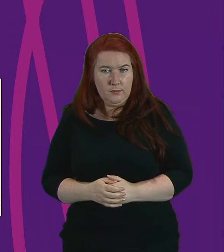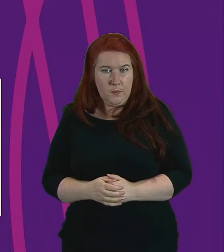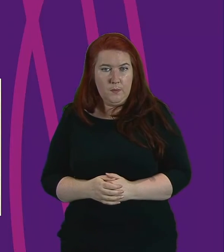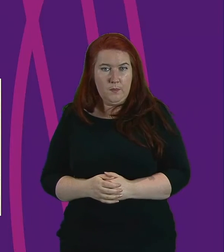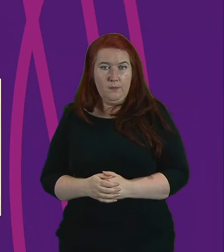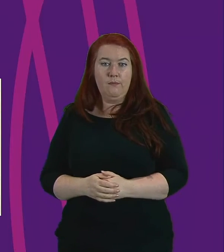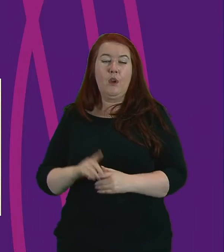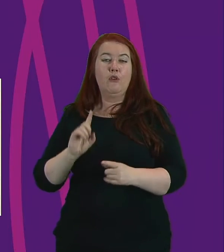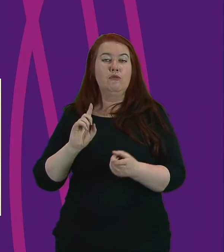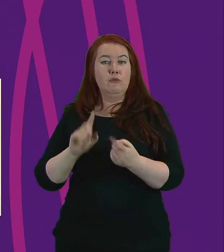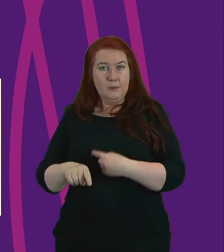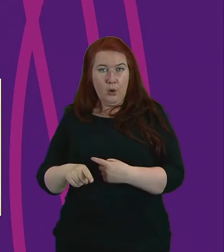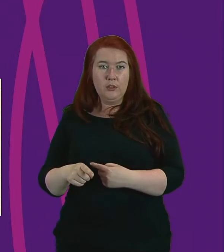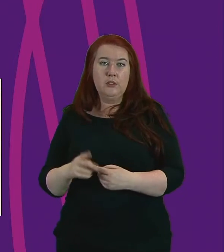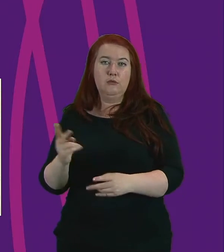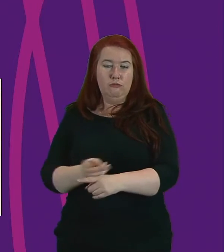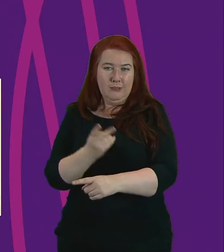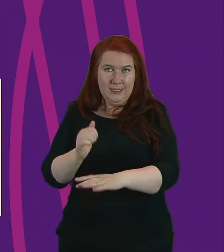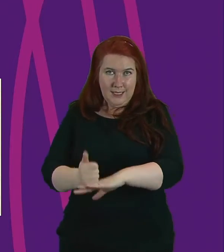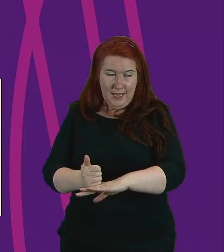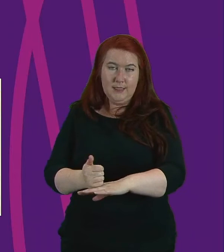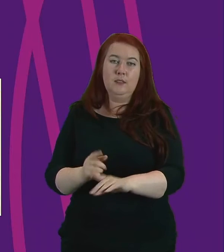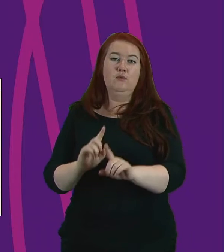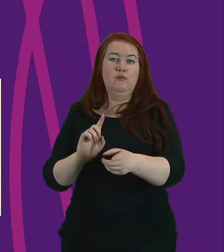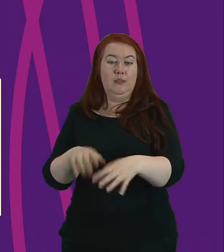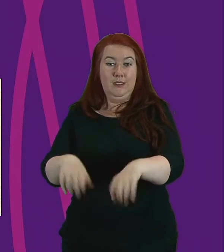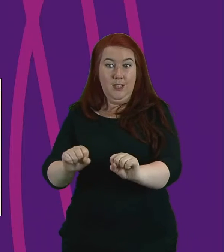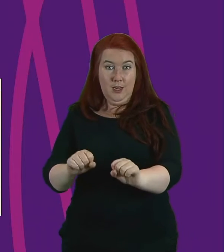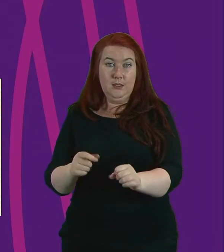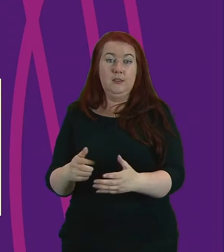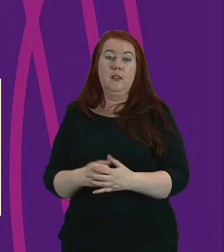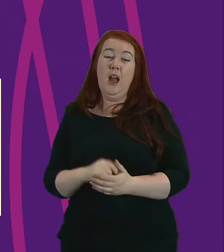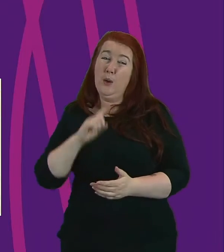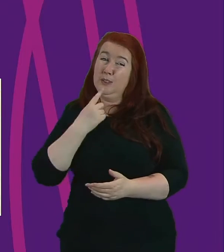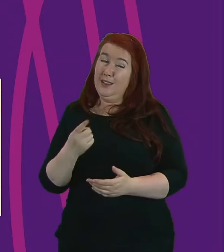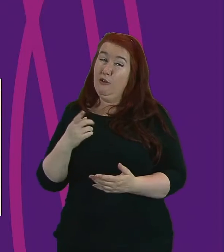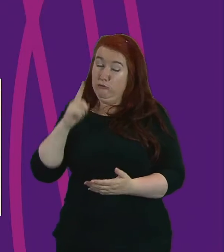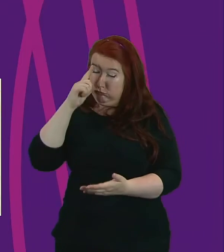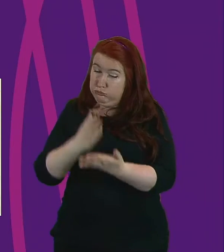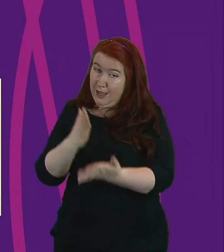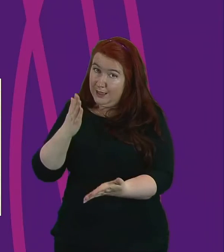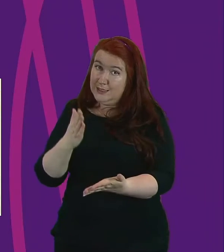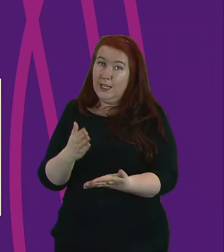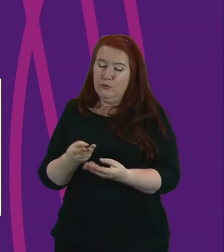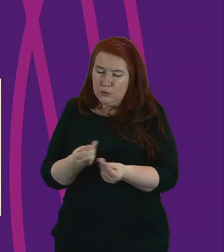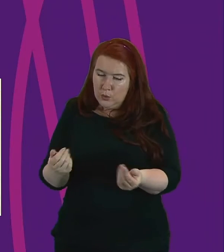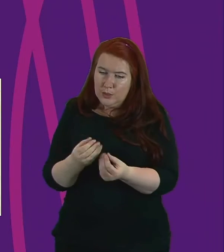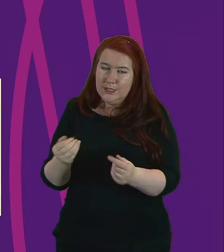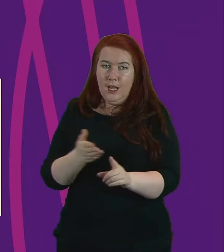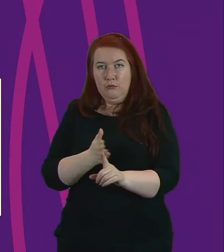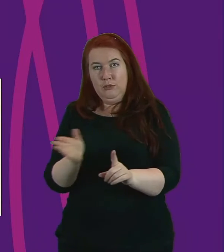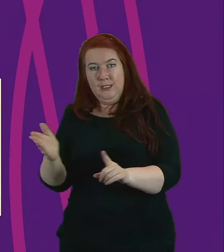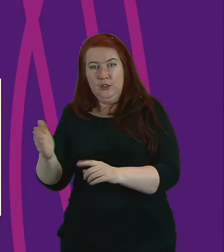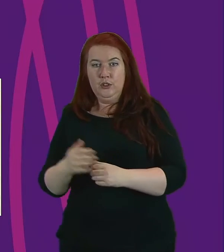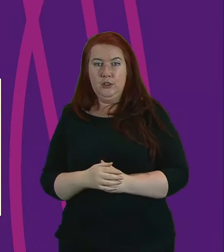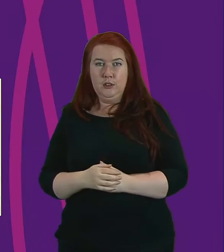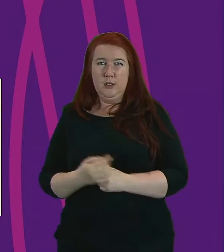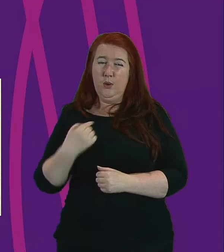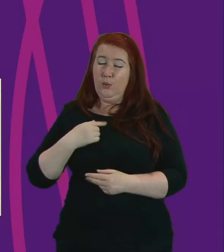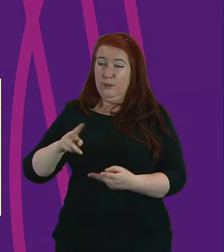Response, reset, restart and recovery. I would mingle in reality, resources and redirection. We are a sub-state legislature with minimal